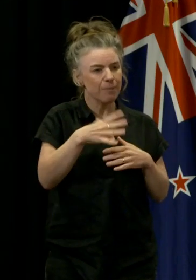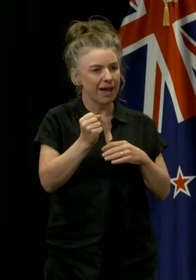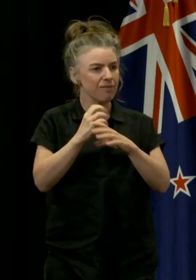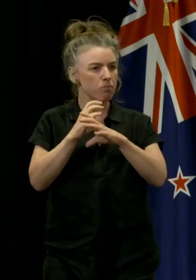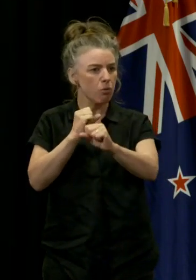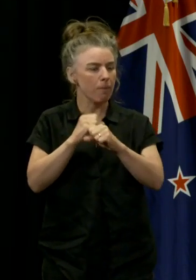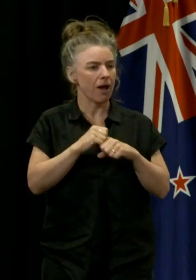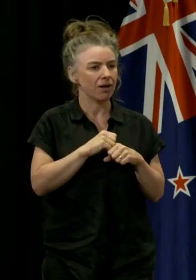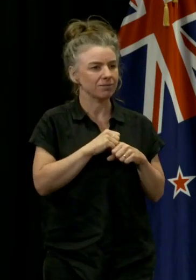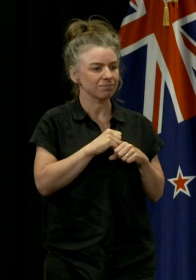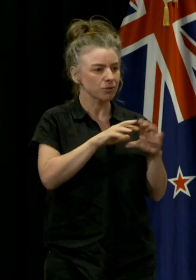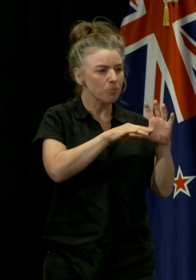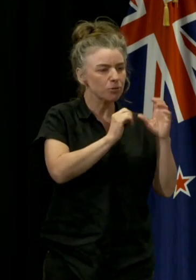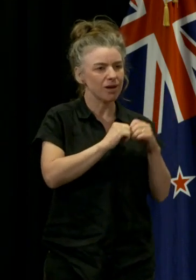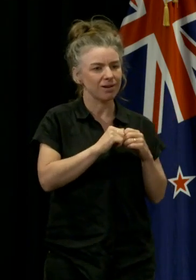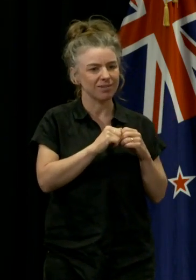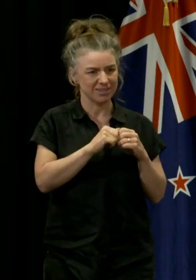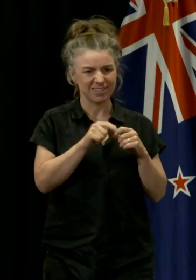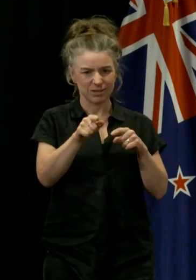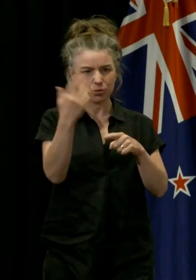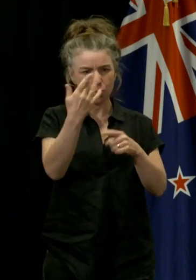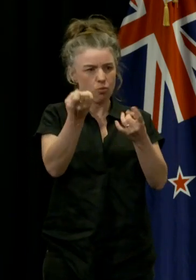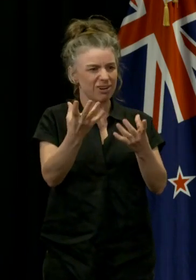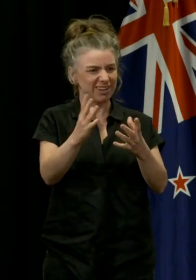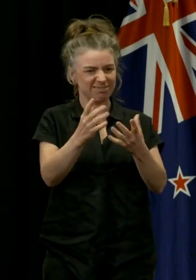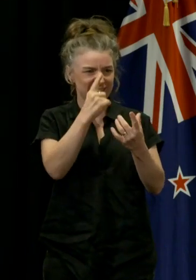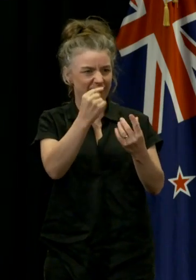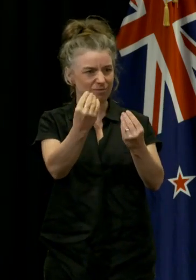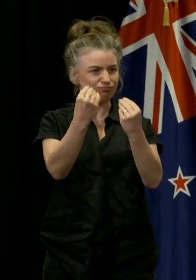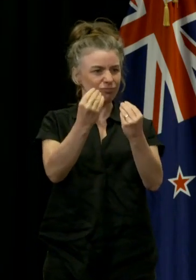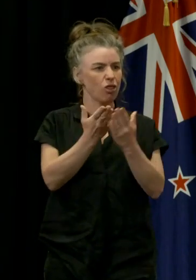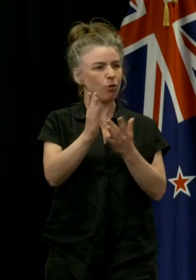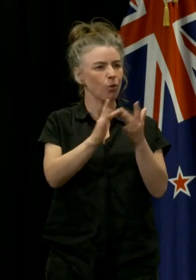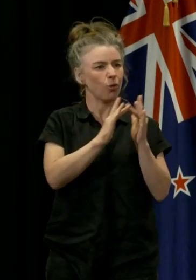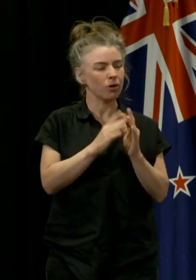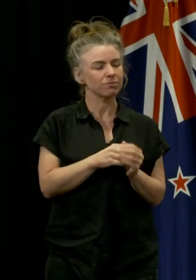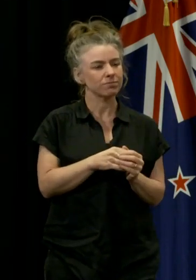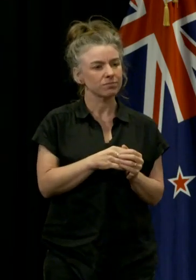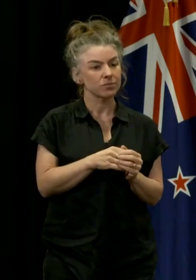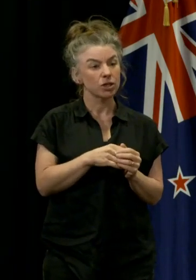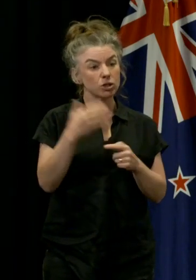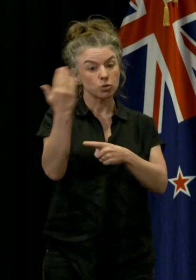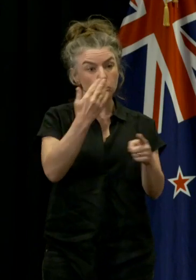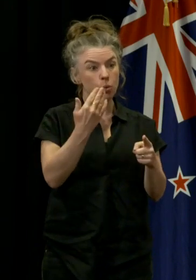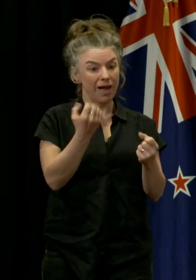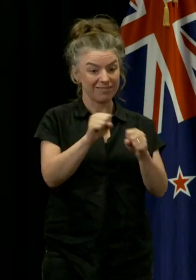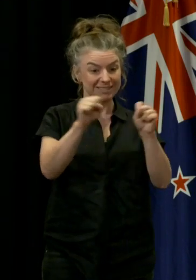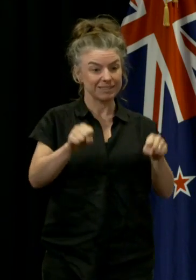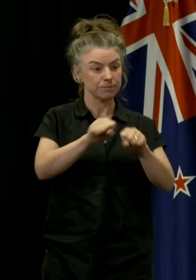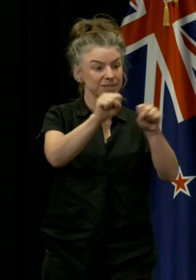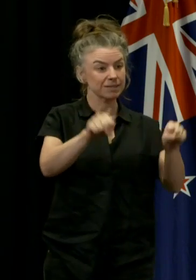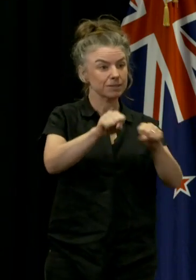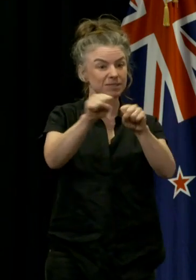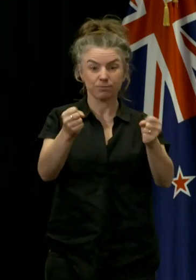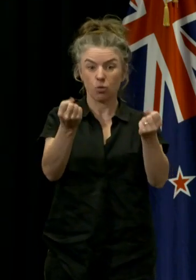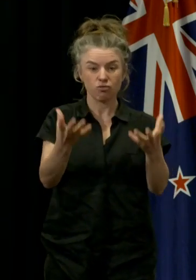the platforms to deliver online learning relatively easily. We've had a lot of offers from those schools that have that capability,